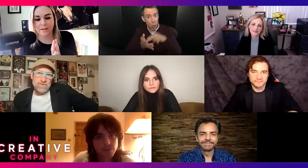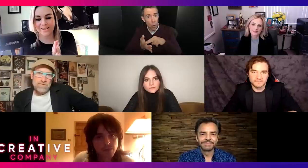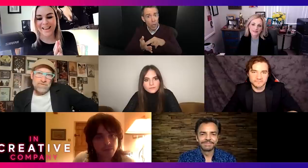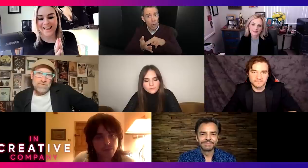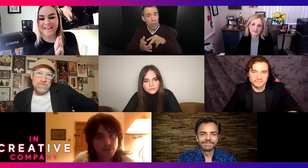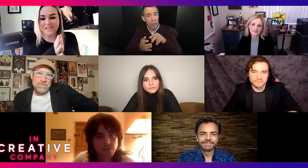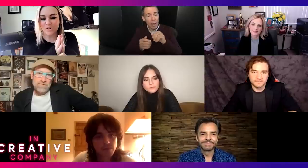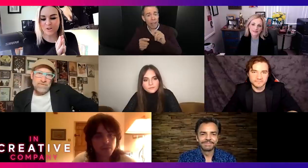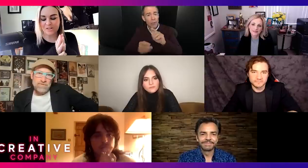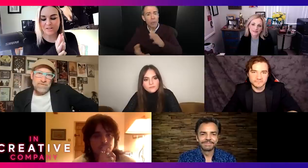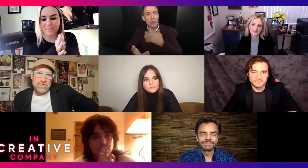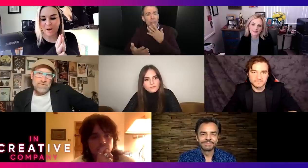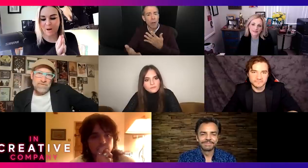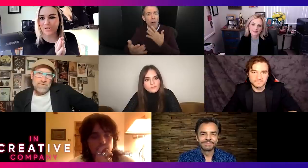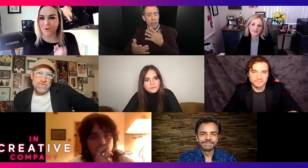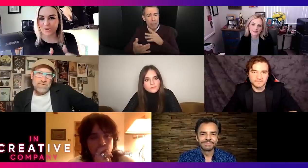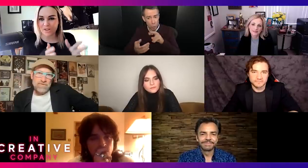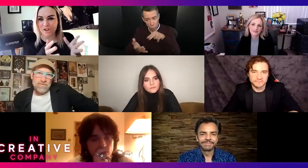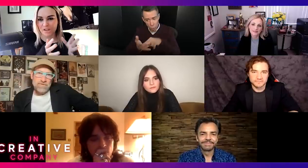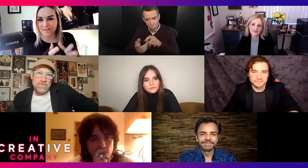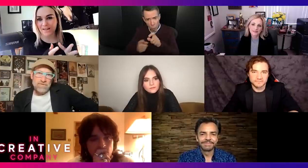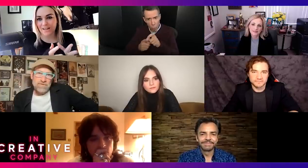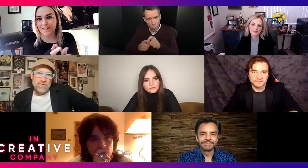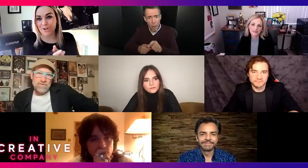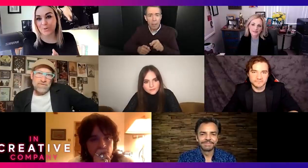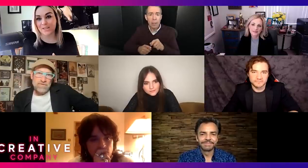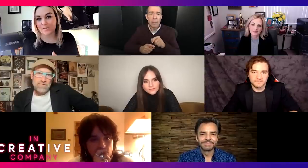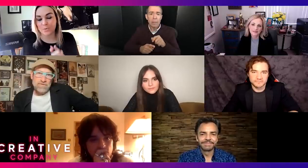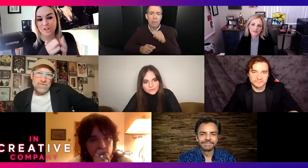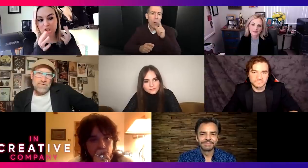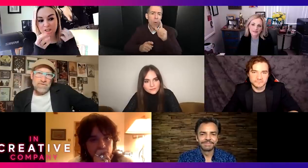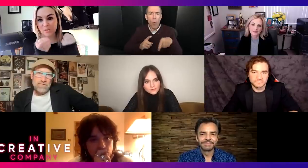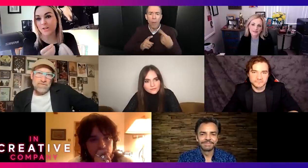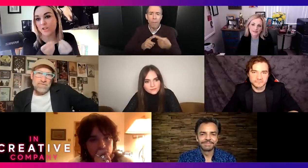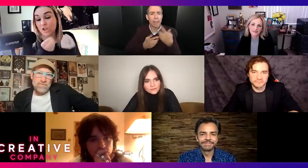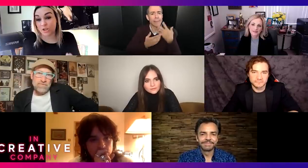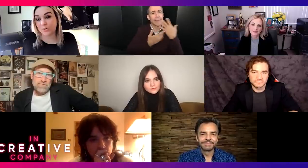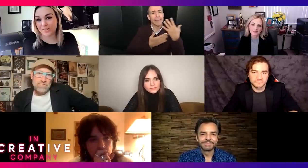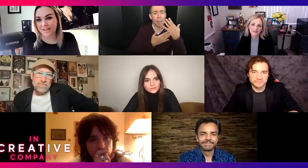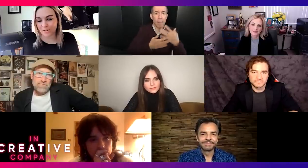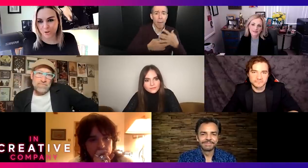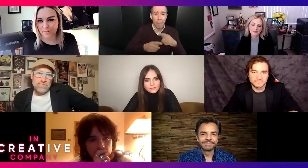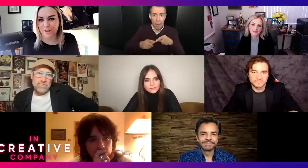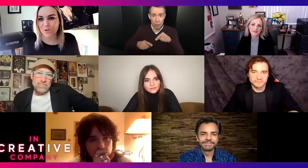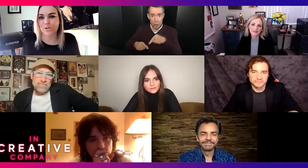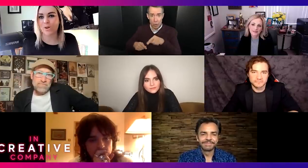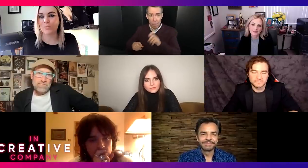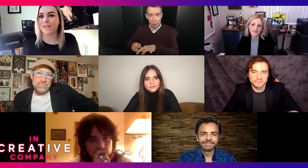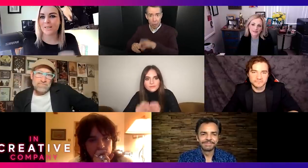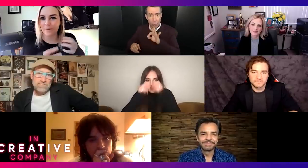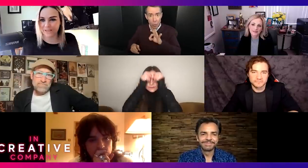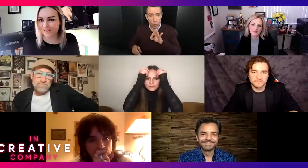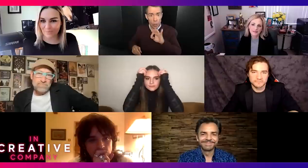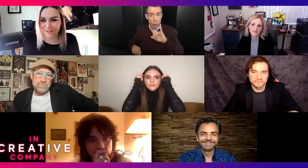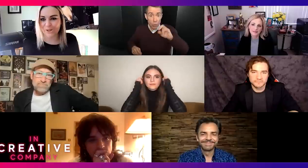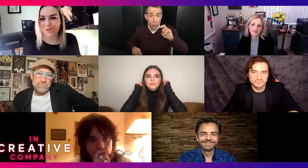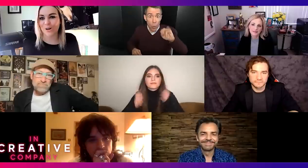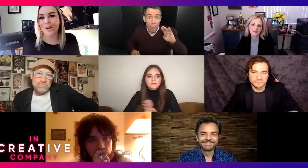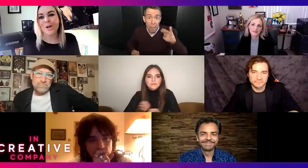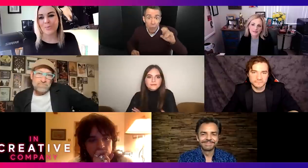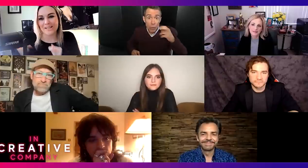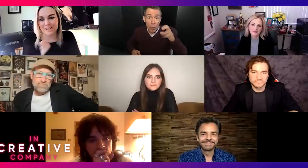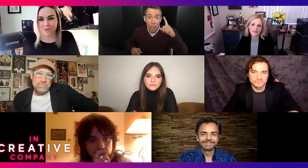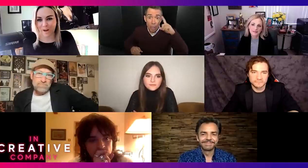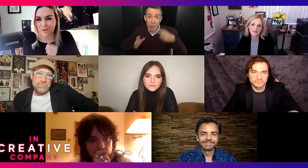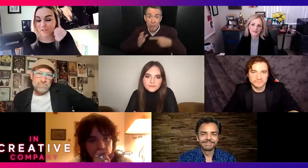Ruby? Because it's not just about the songs that she's singing, you know, it's when she's the one to choose singing the Joni Mitchell song, because that means something to